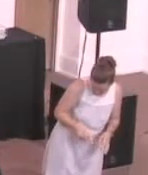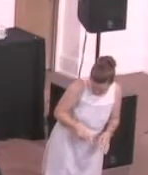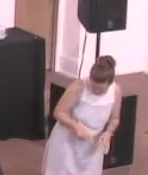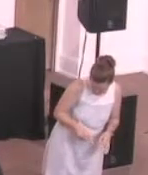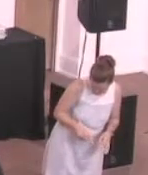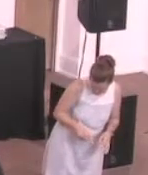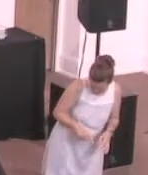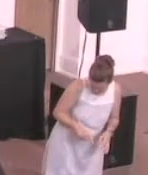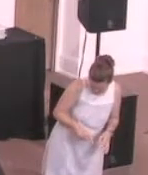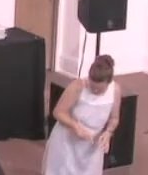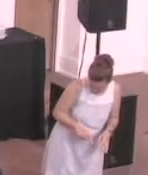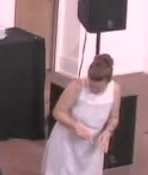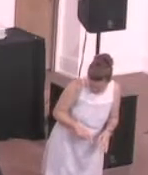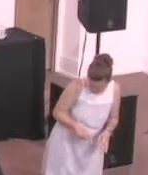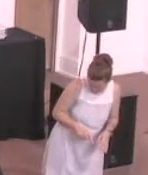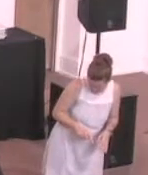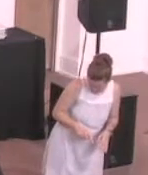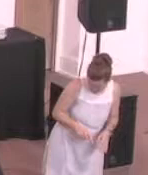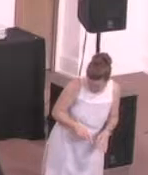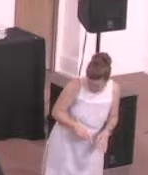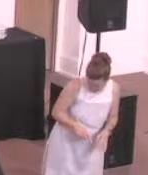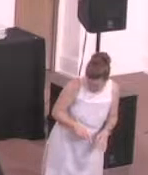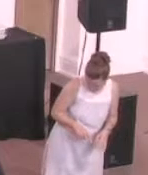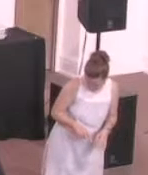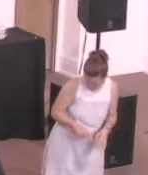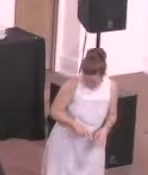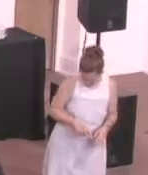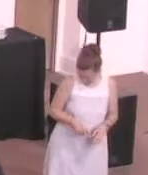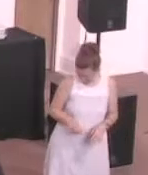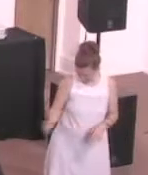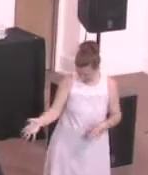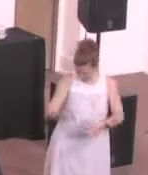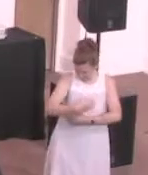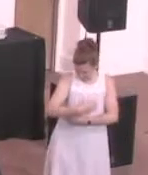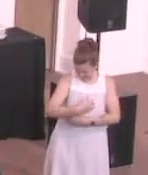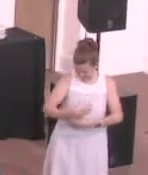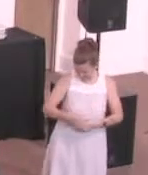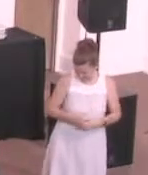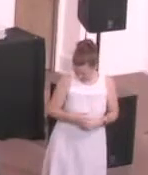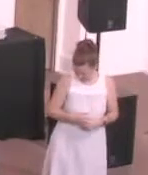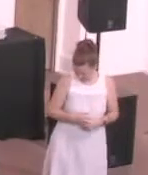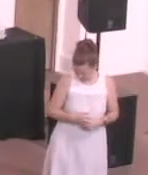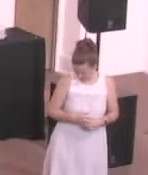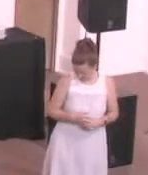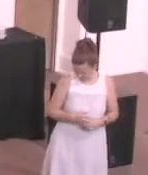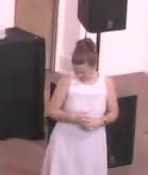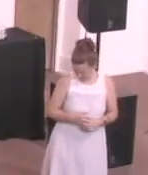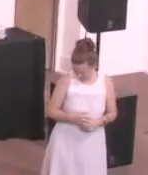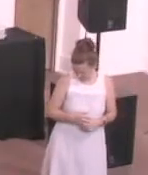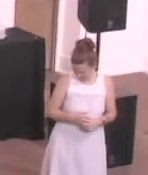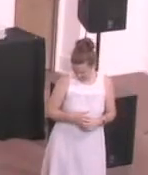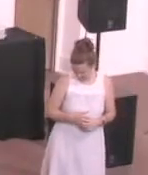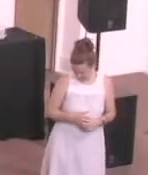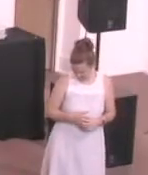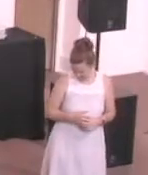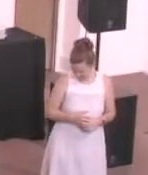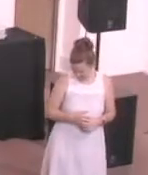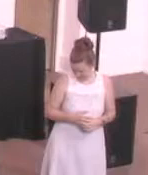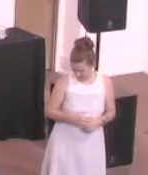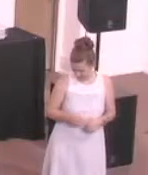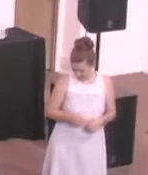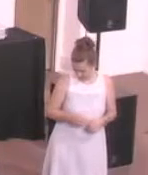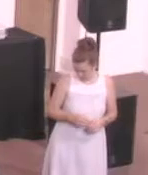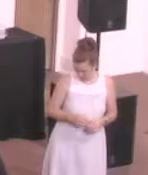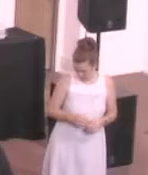good. Sit down. Sit all the way down. Sit all the way down. Now, wrap your legs around and grab him. Grab him. Hold on tight. Can you shake him